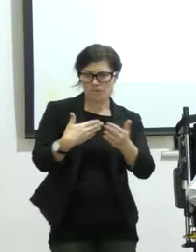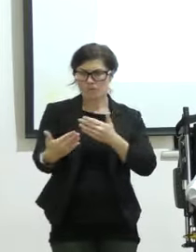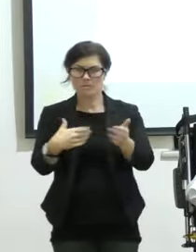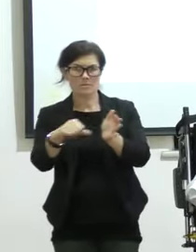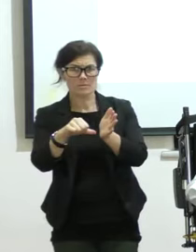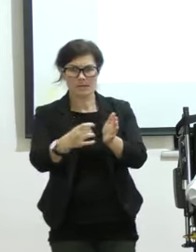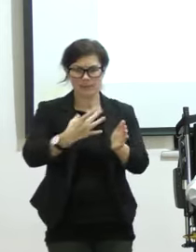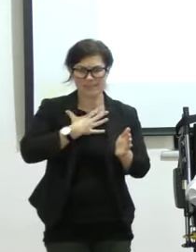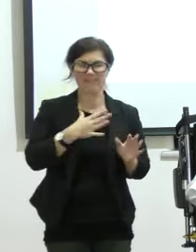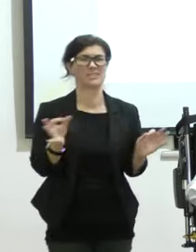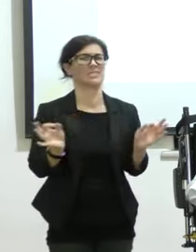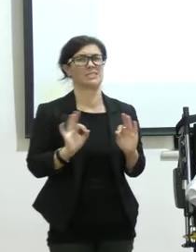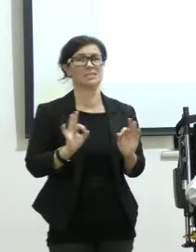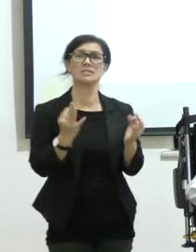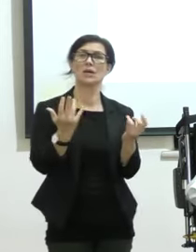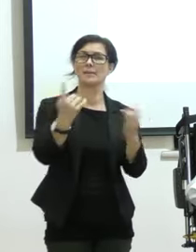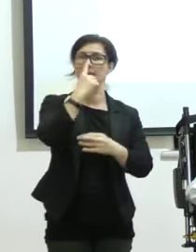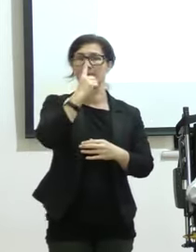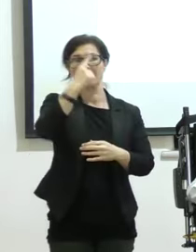So for many people, it's a really good option.